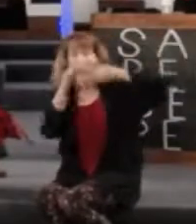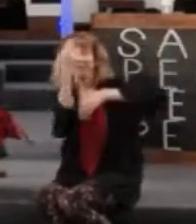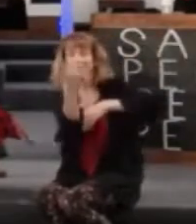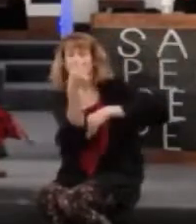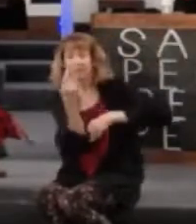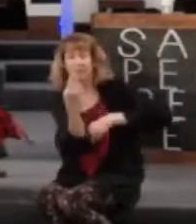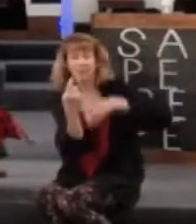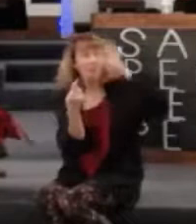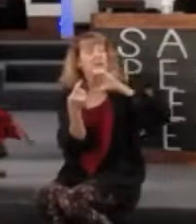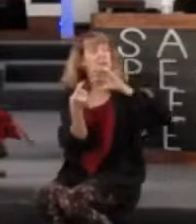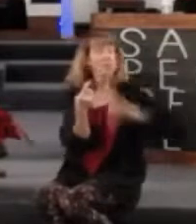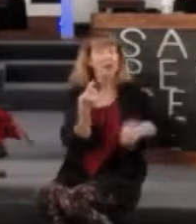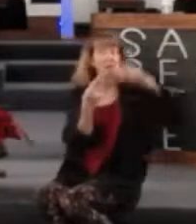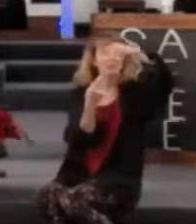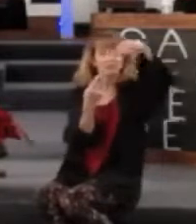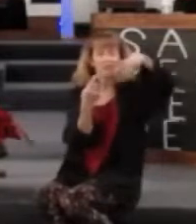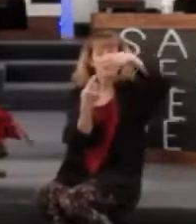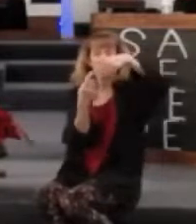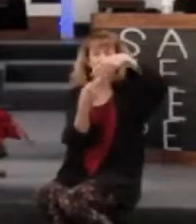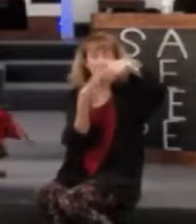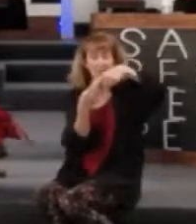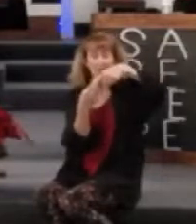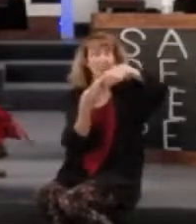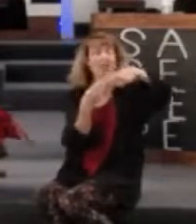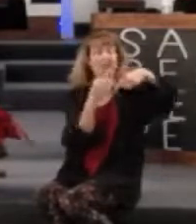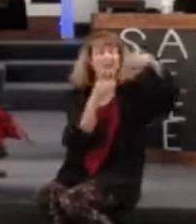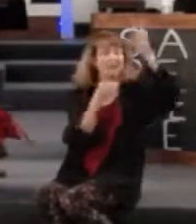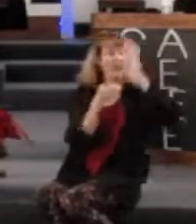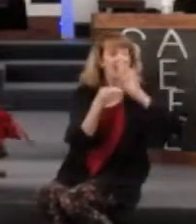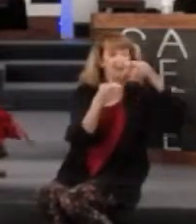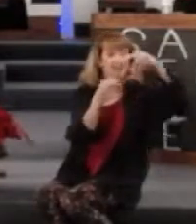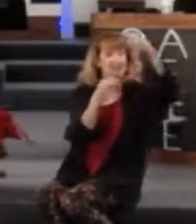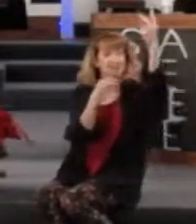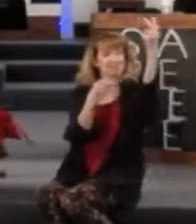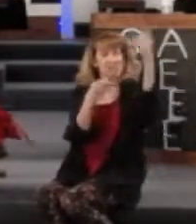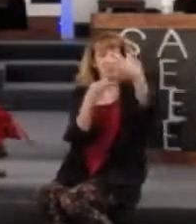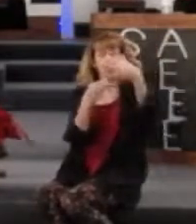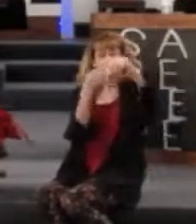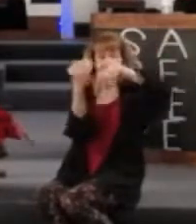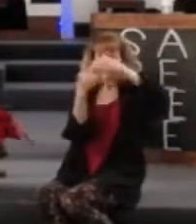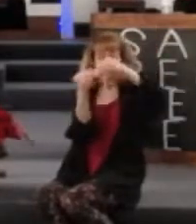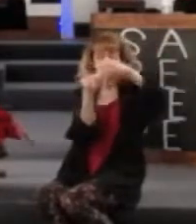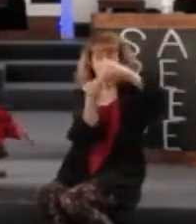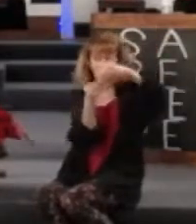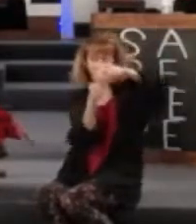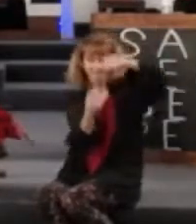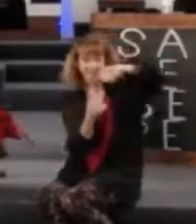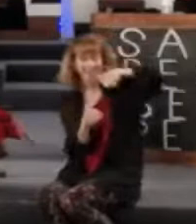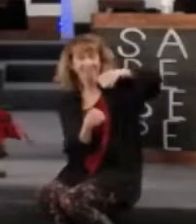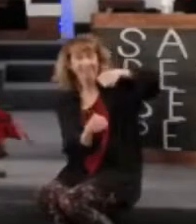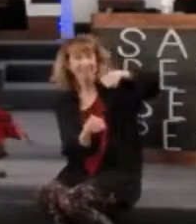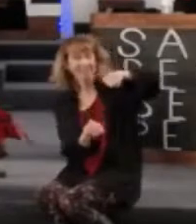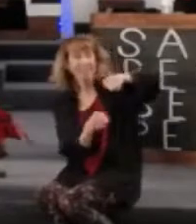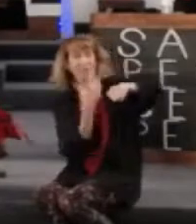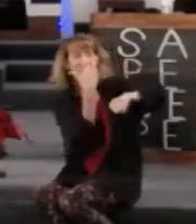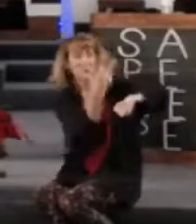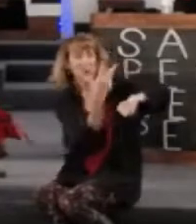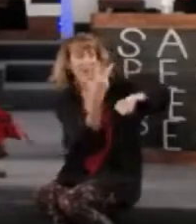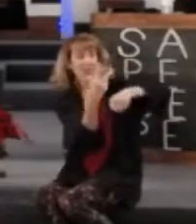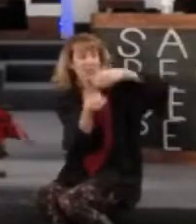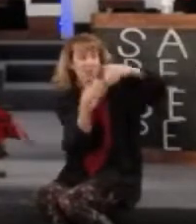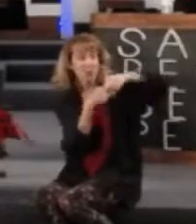importantly, it takes God to allow your family to become ideal.